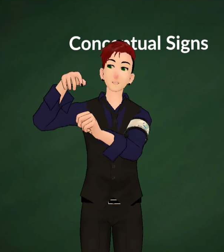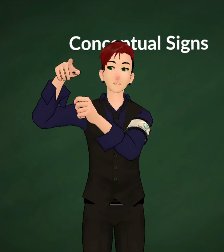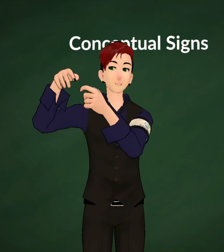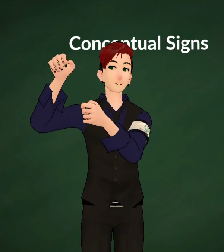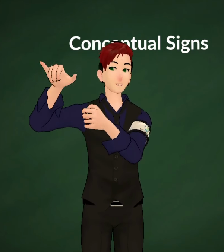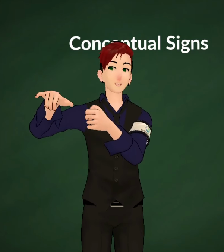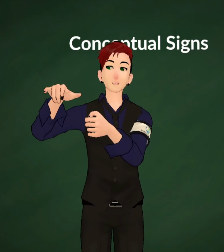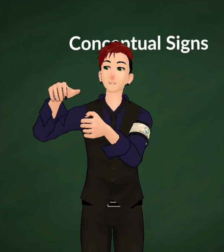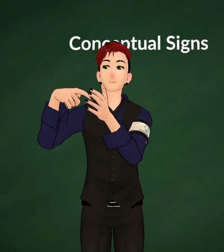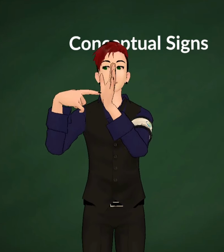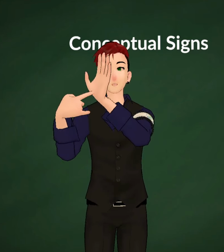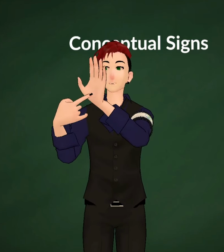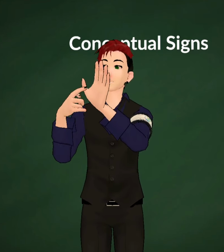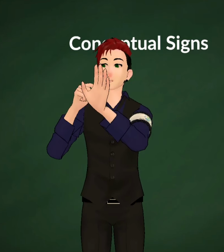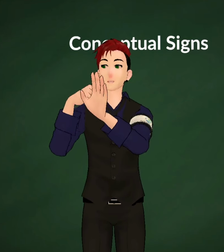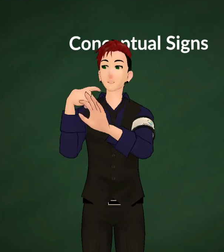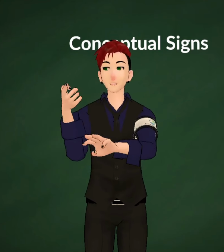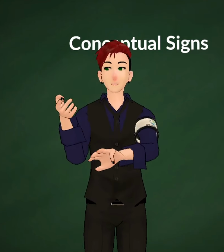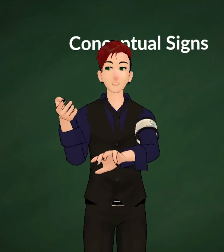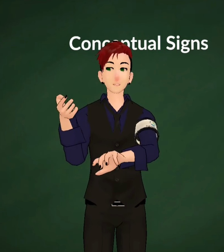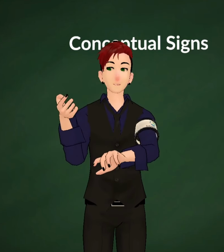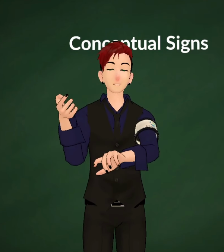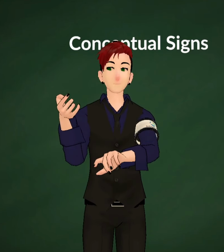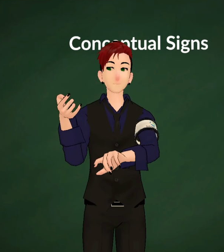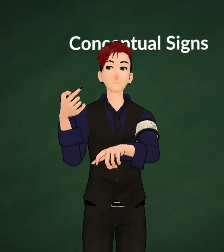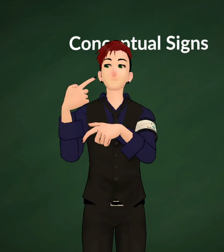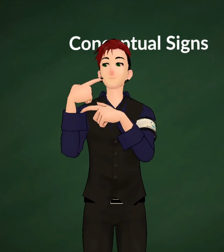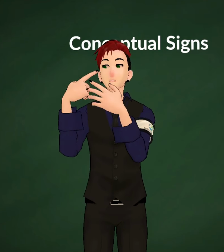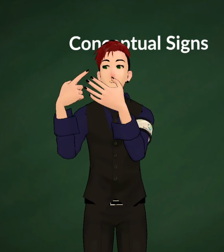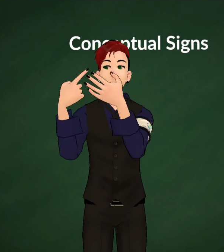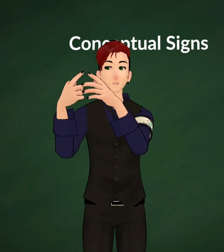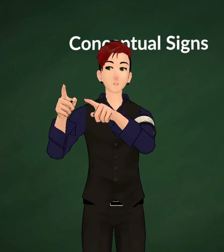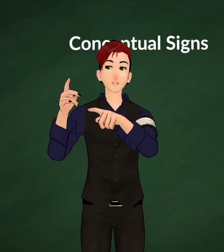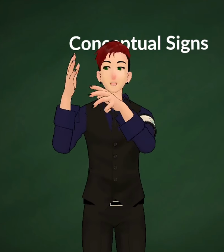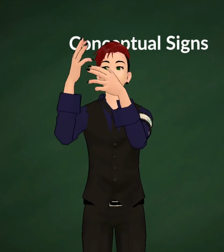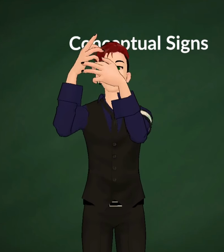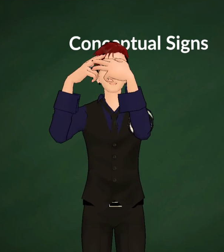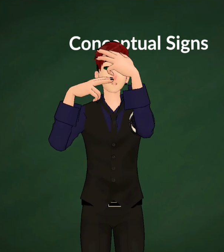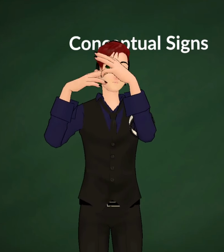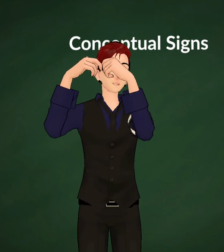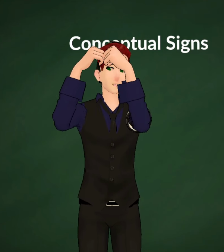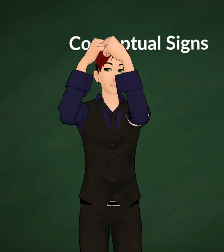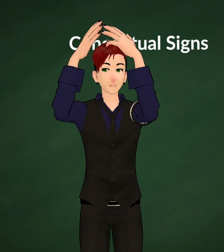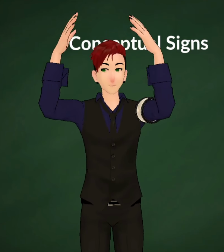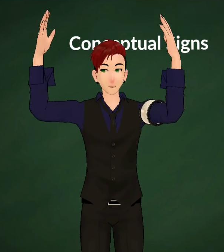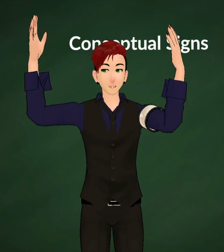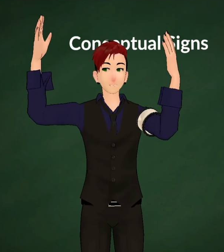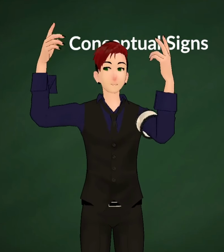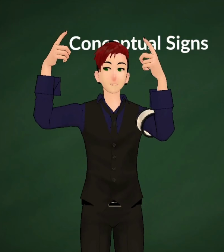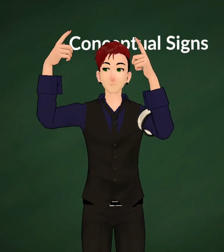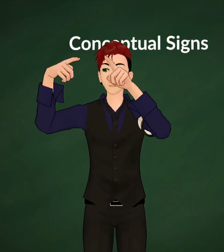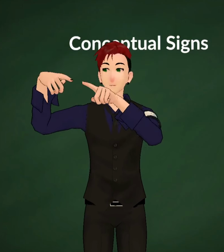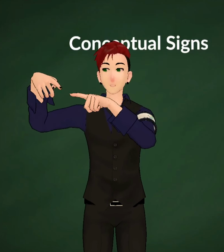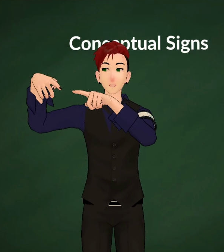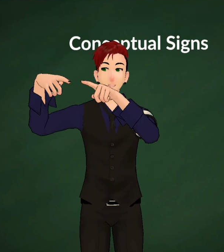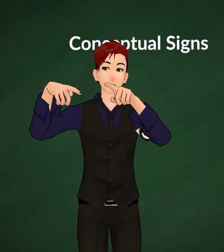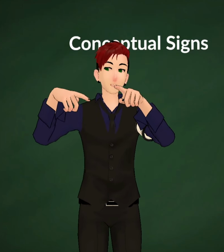is exactly that. You show it, you don't tell it. You show what happens. You paint a picture of what's going